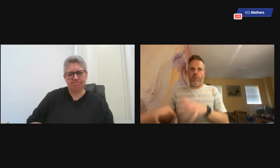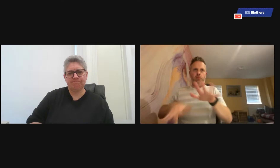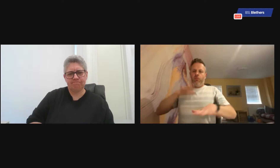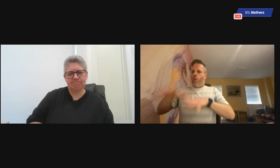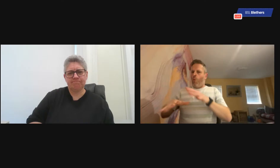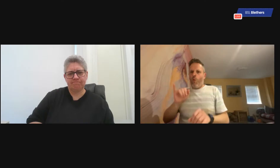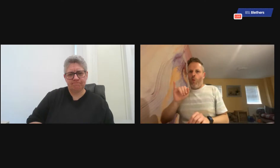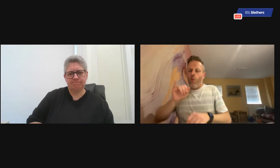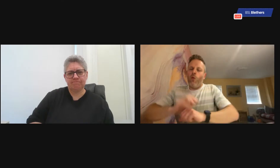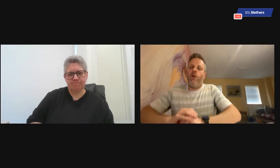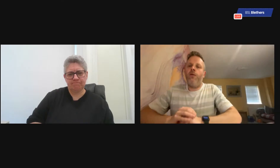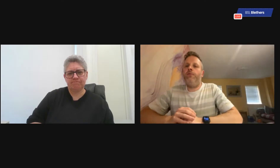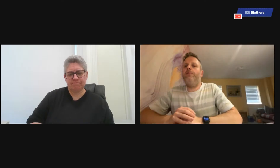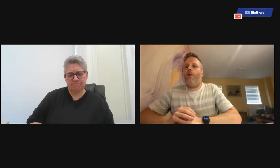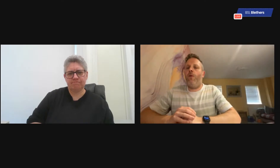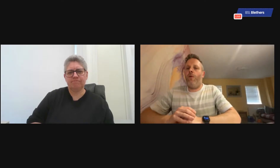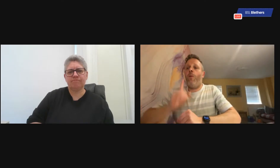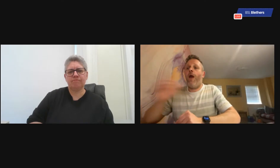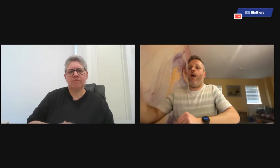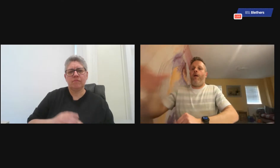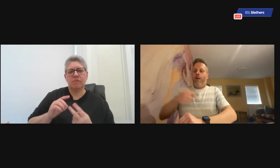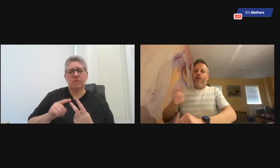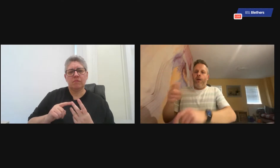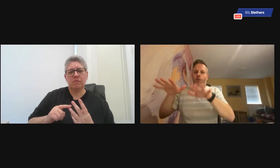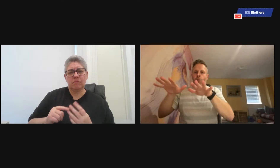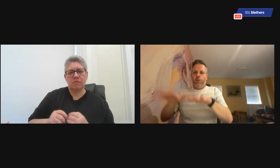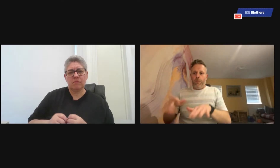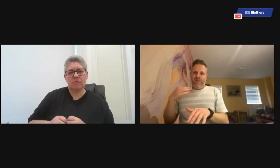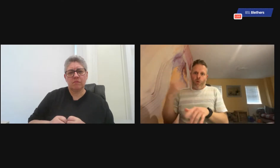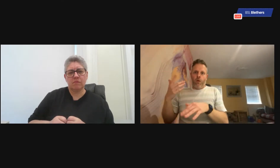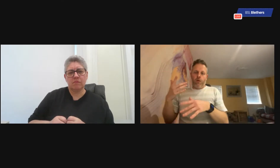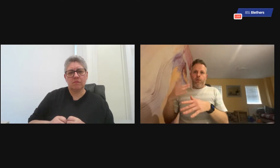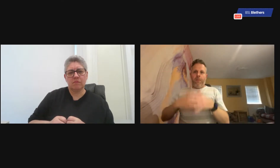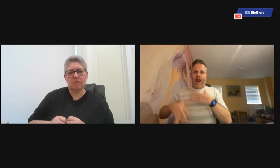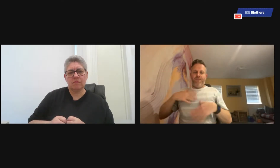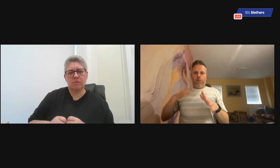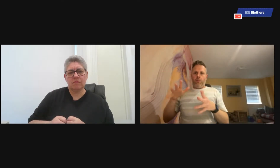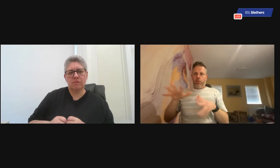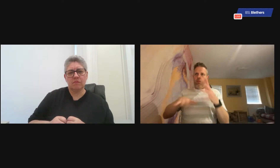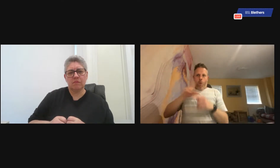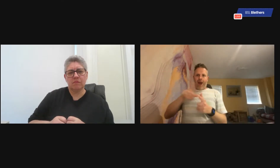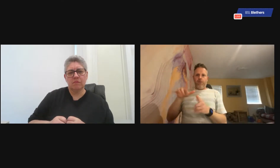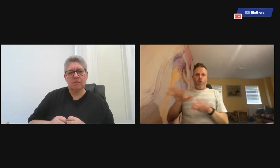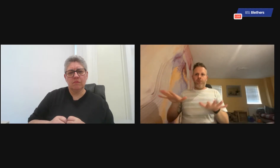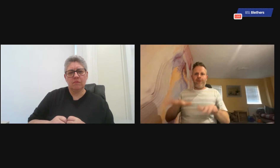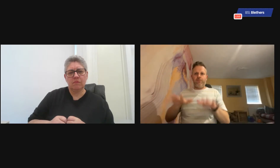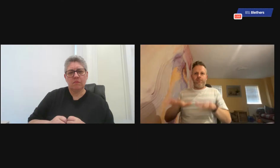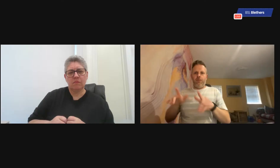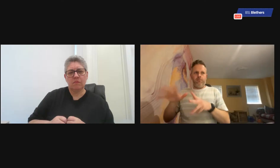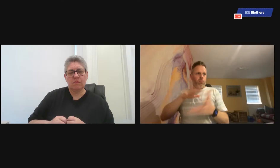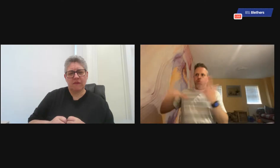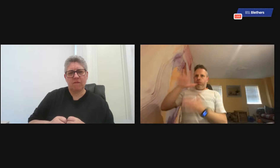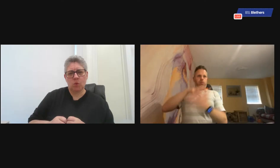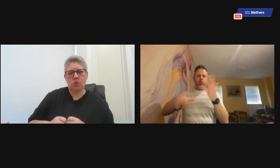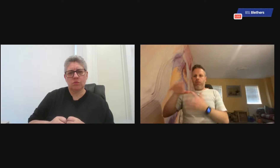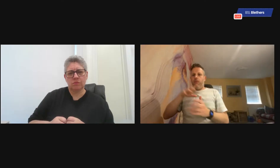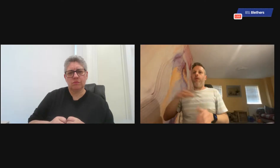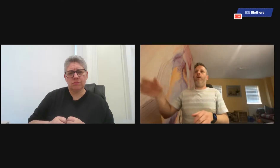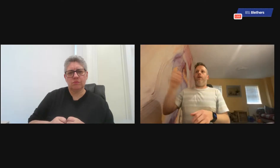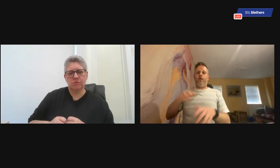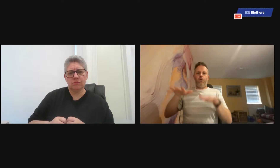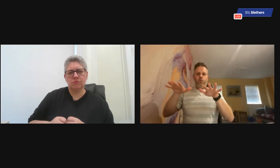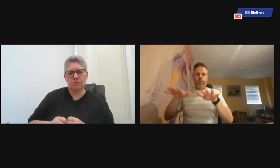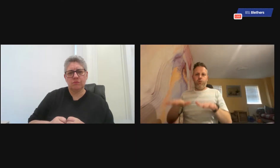Because, for example, it's difficult to come out of a family in that sense and be taken immediately